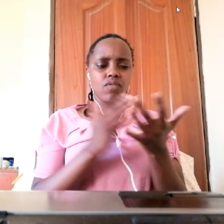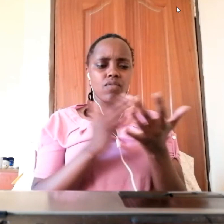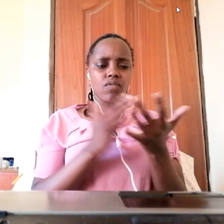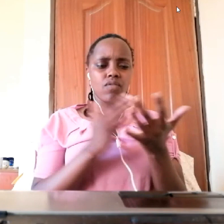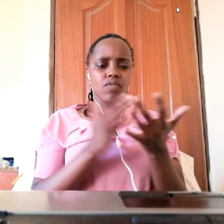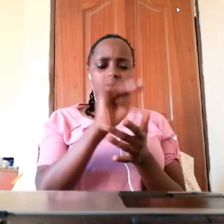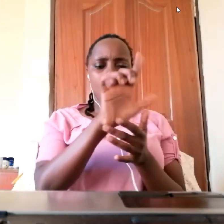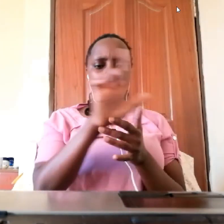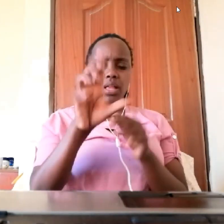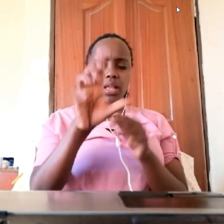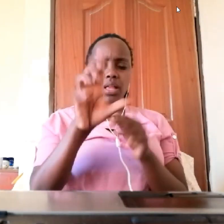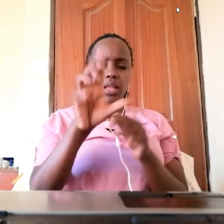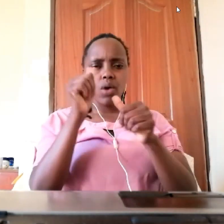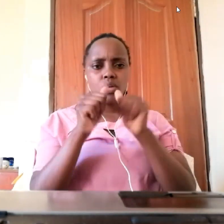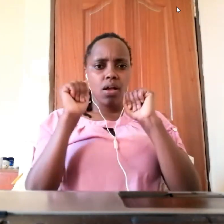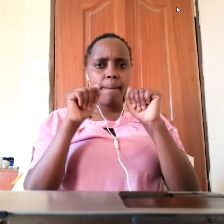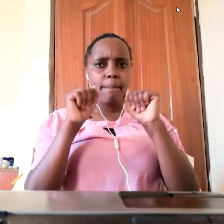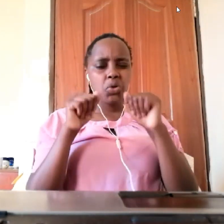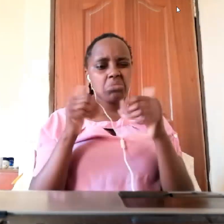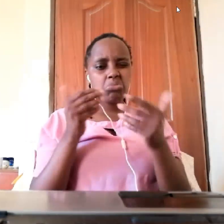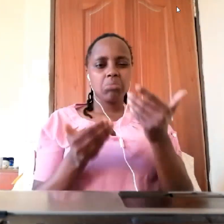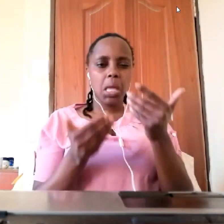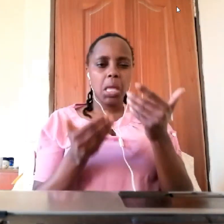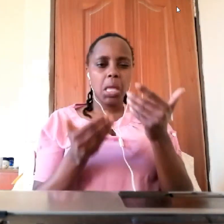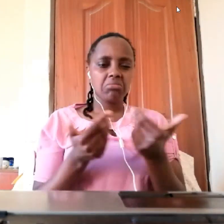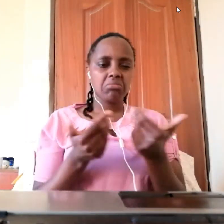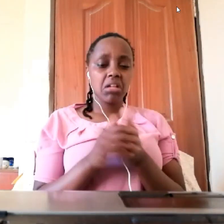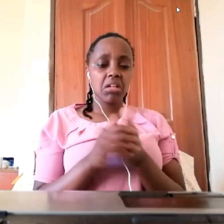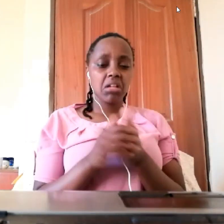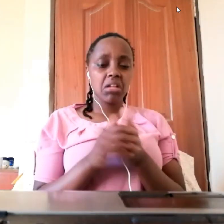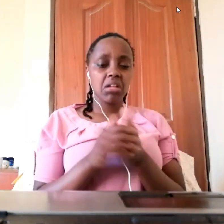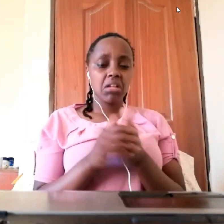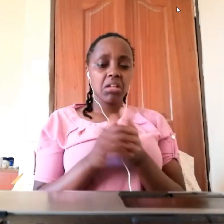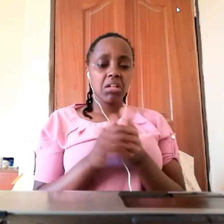bill which could somehow allow